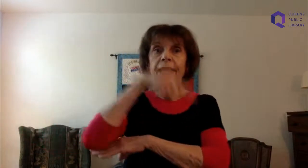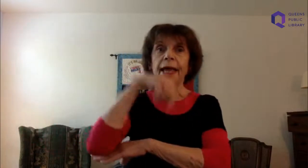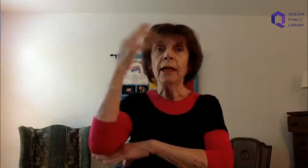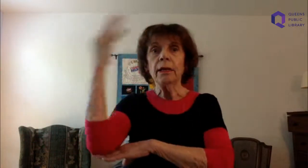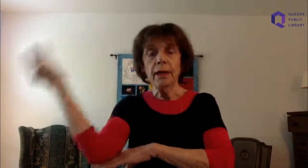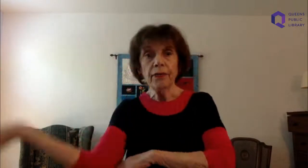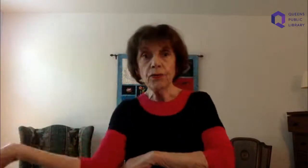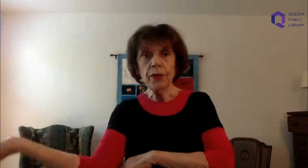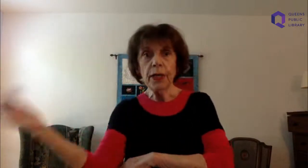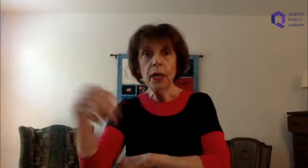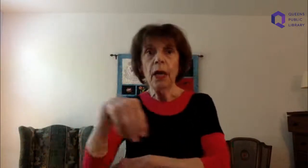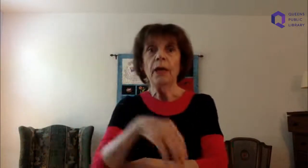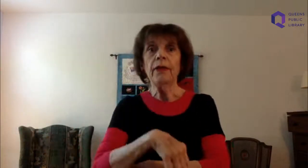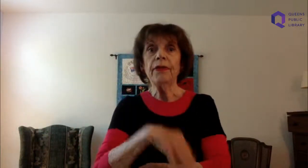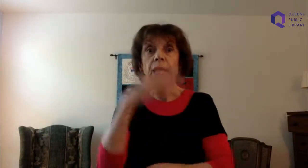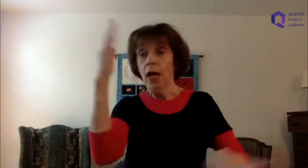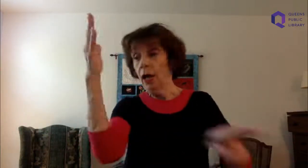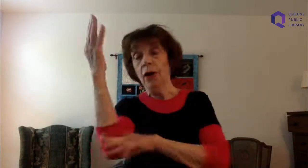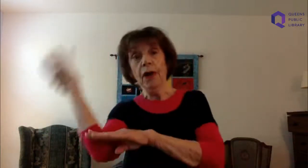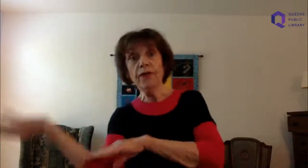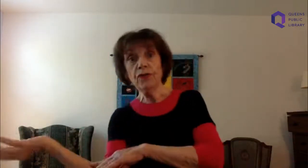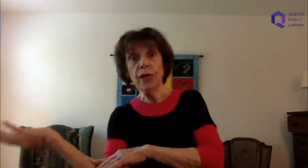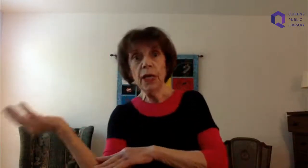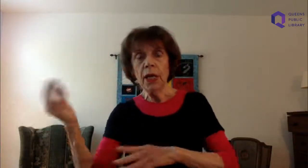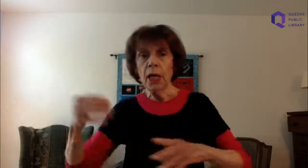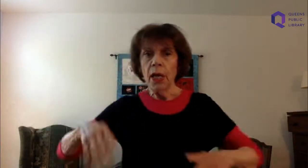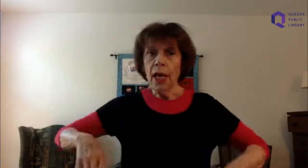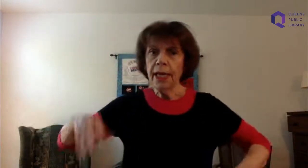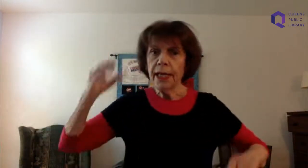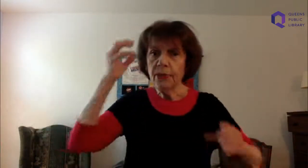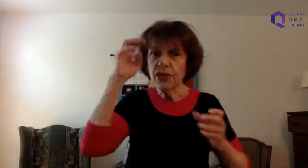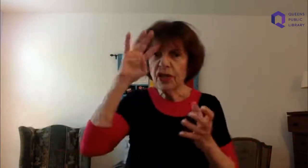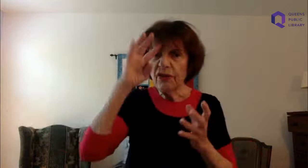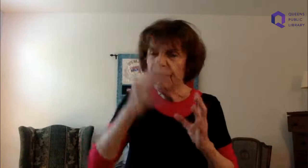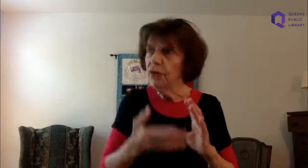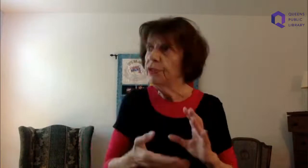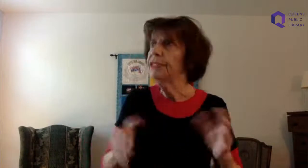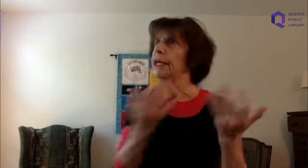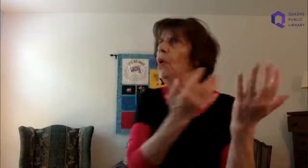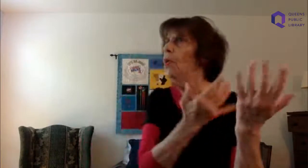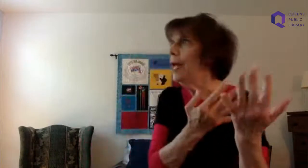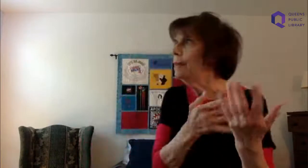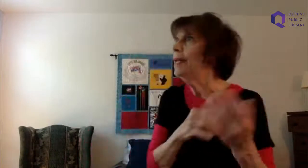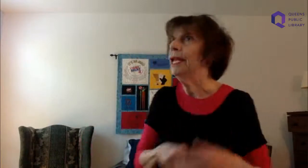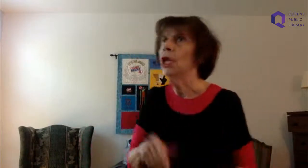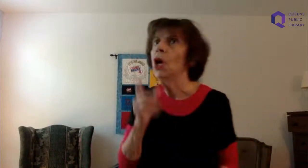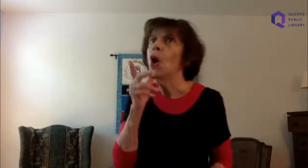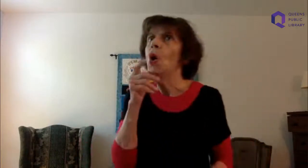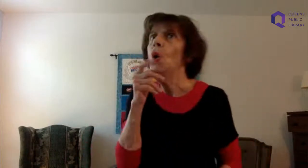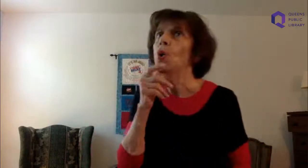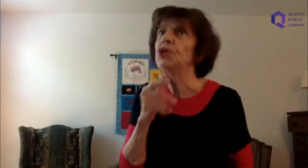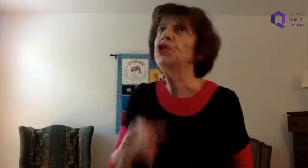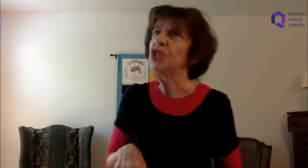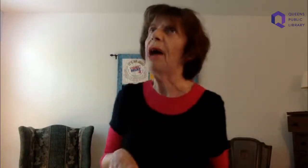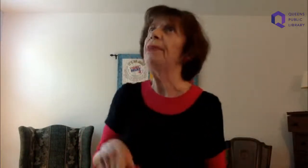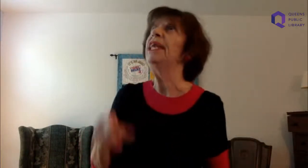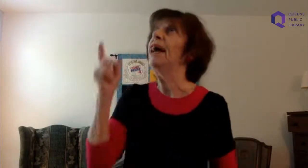day, another tree, nothing, another tree. And he was confused. He said, wait a minute, who's chopping down